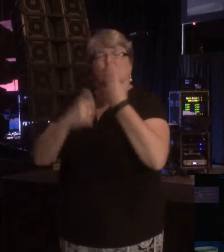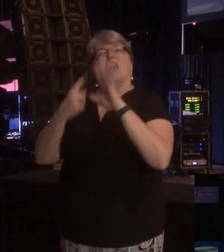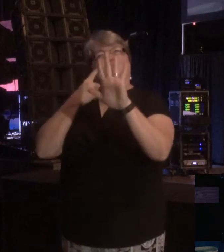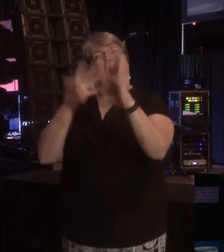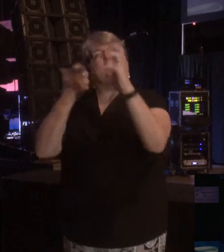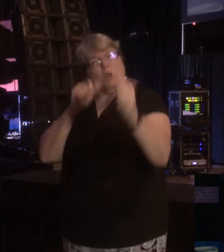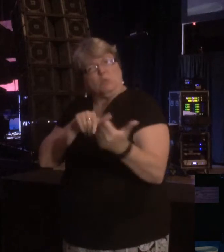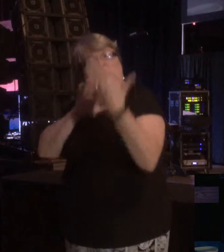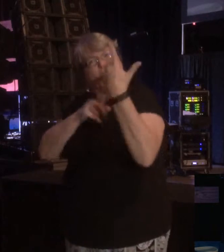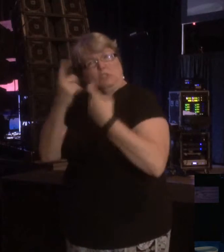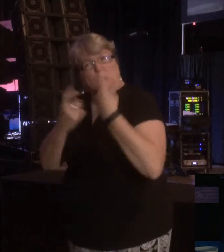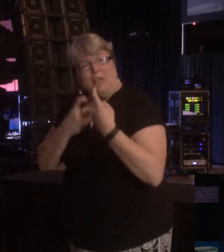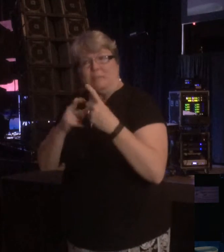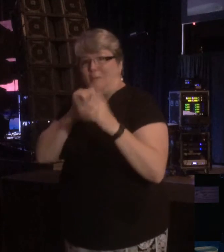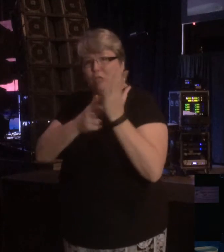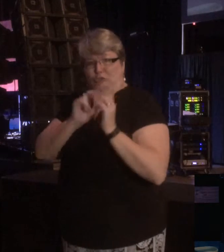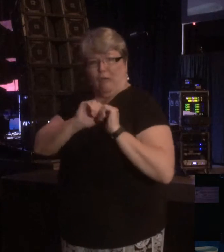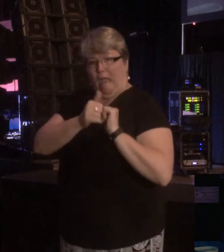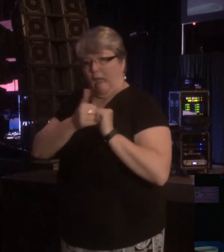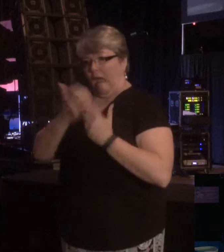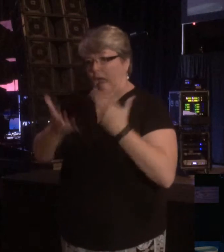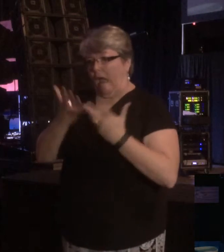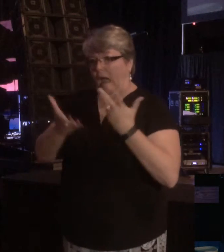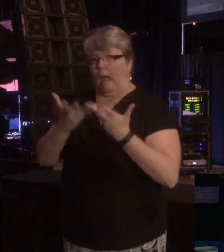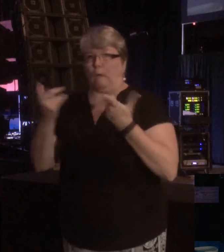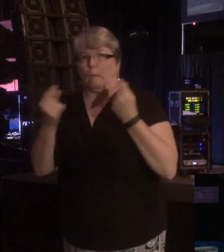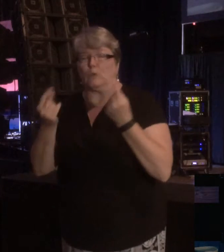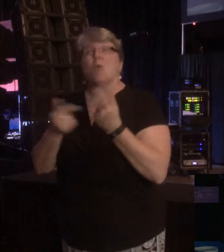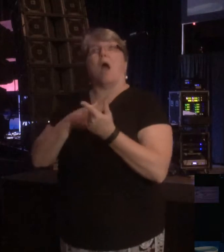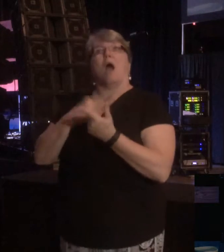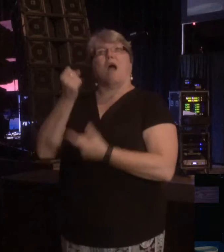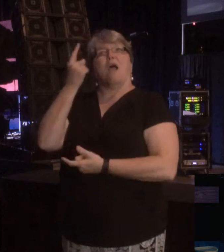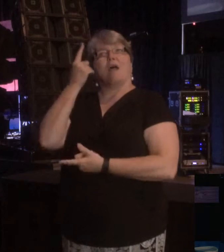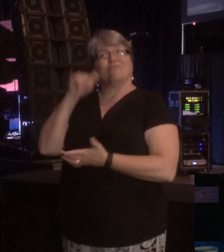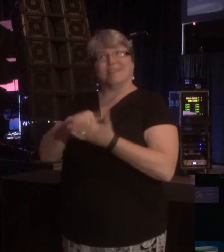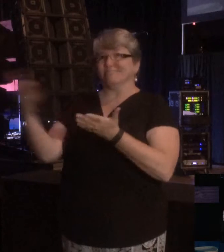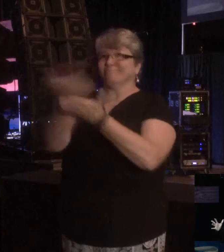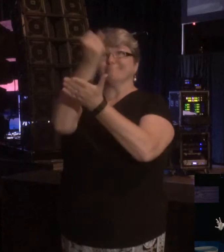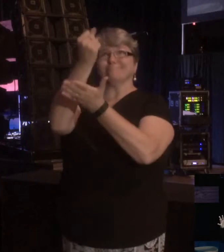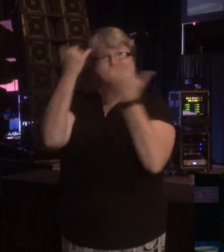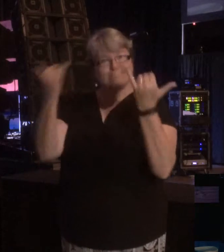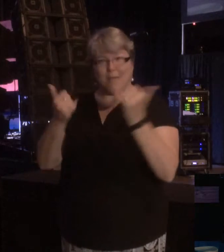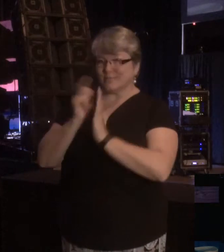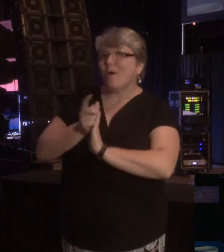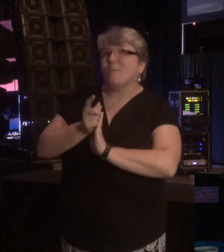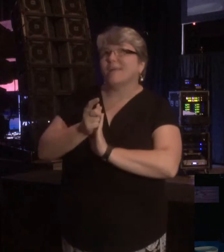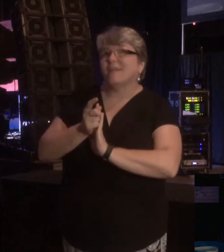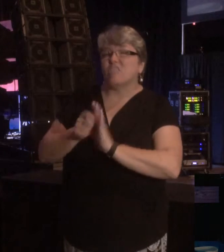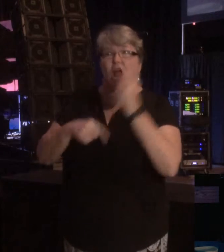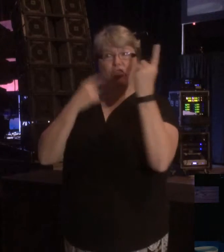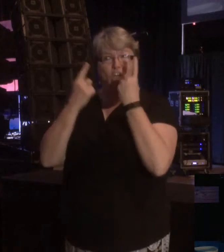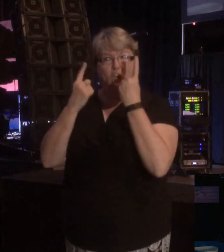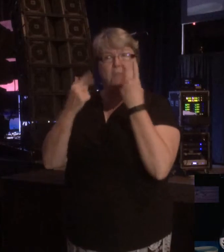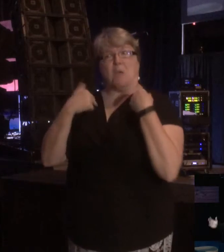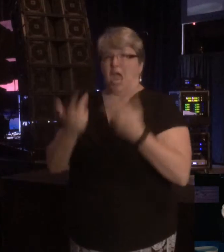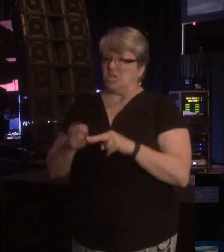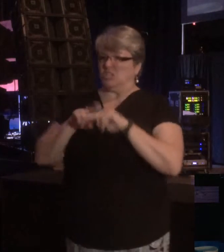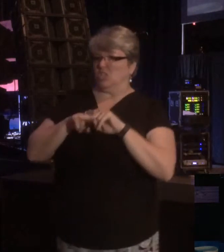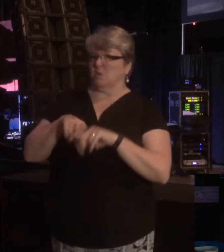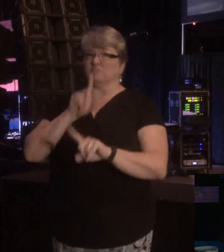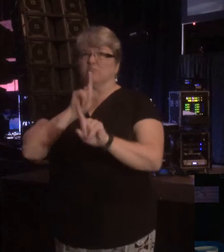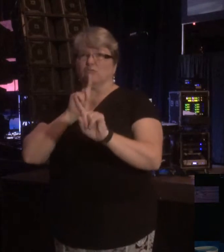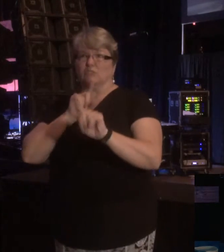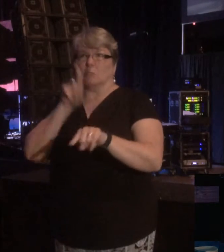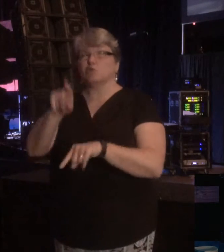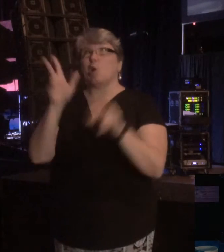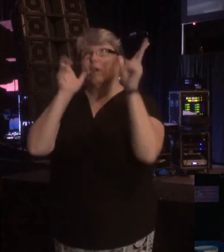it back out there, let you come around it this week, listen to that, Ephesians 5, God's picture of marriage, why he ordained it, and then we'll just pick up